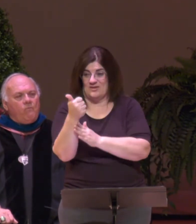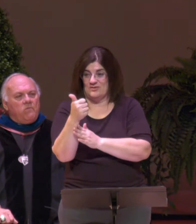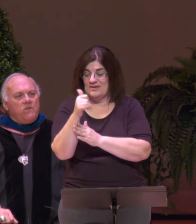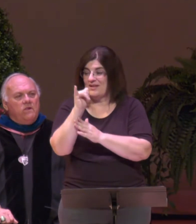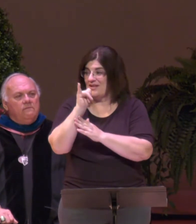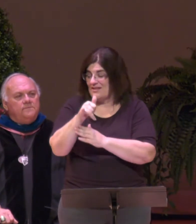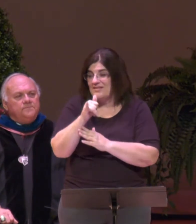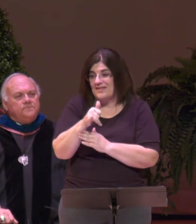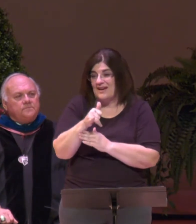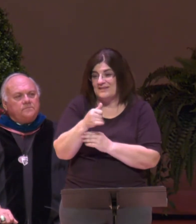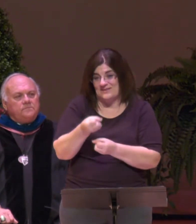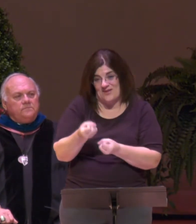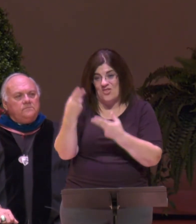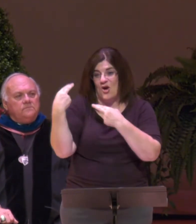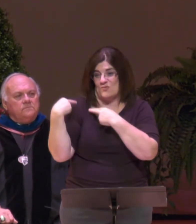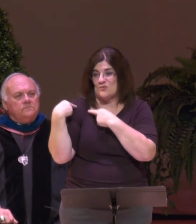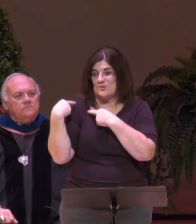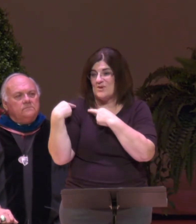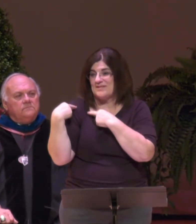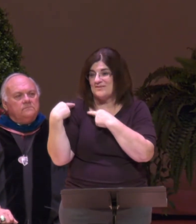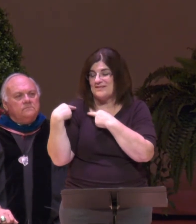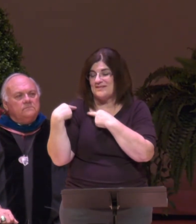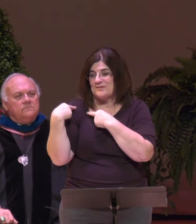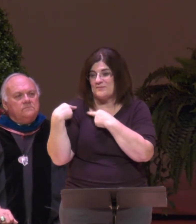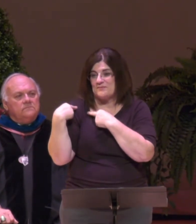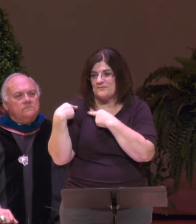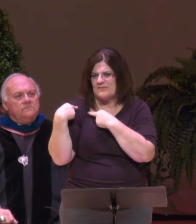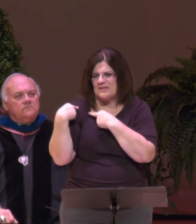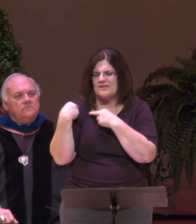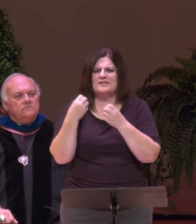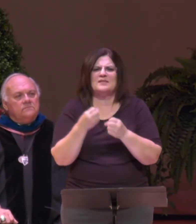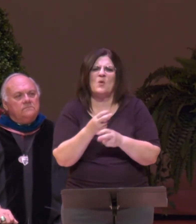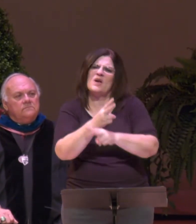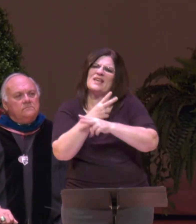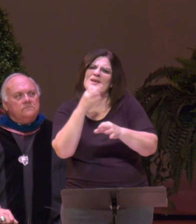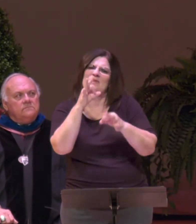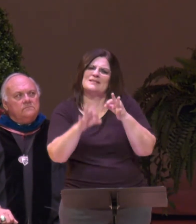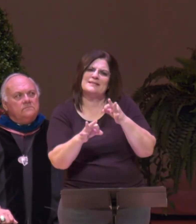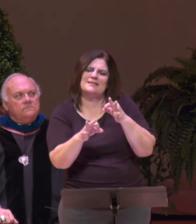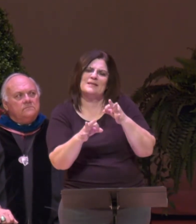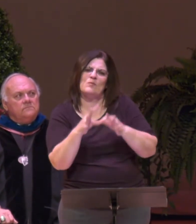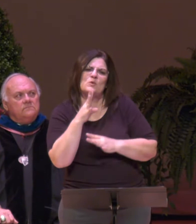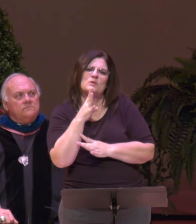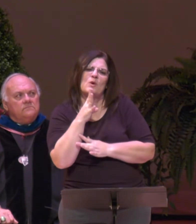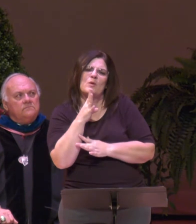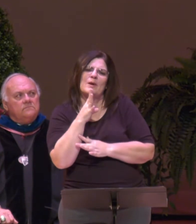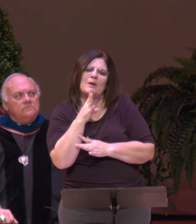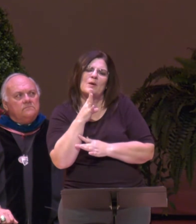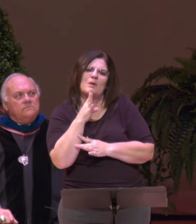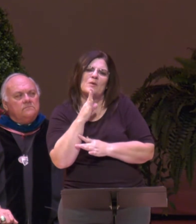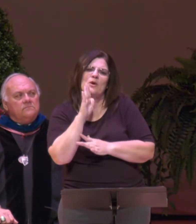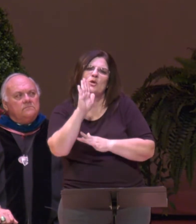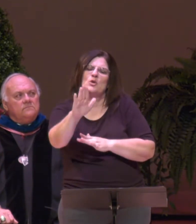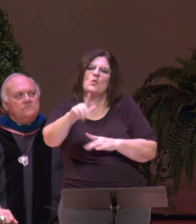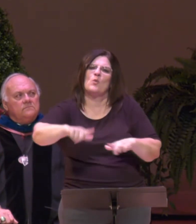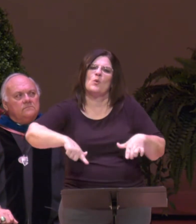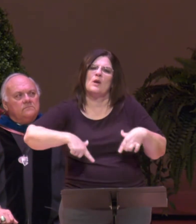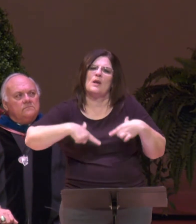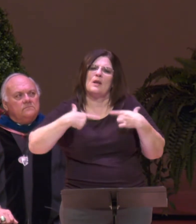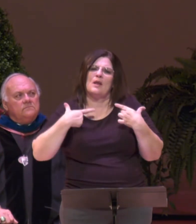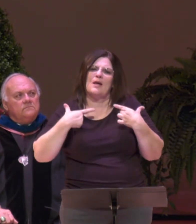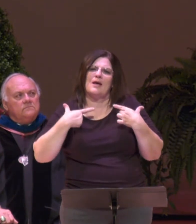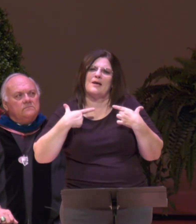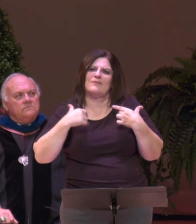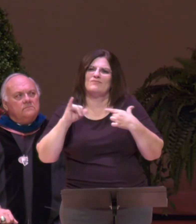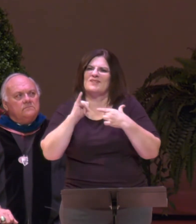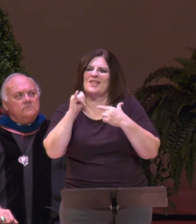navigational order. So let me keep things simple, and let me talk about your life as a ship